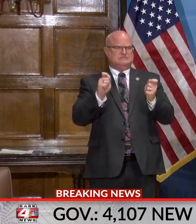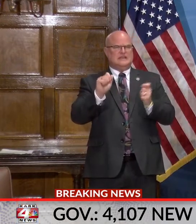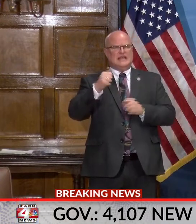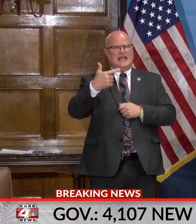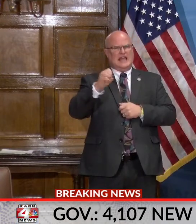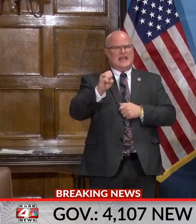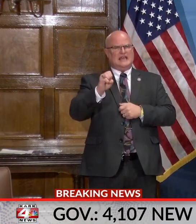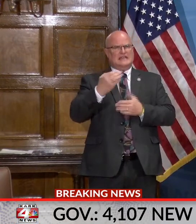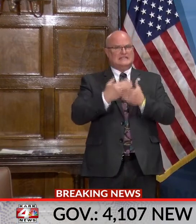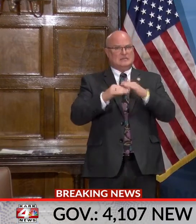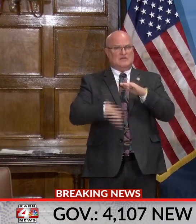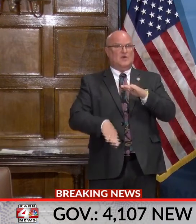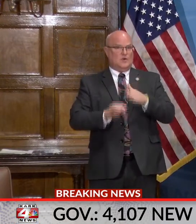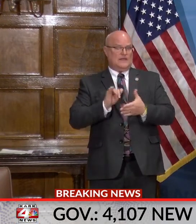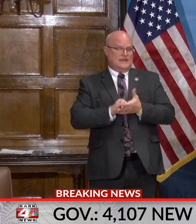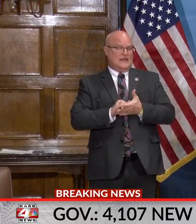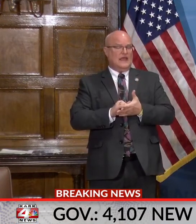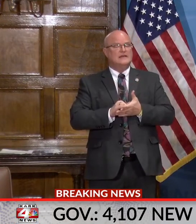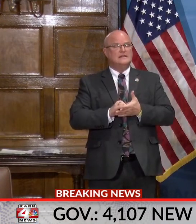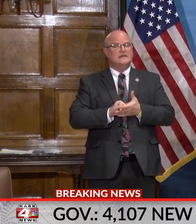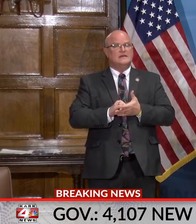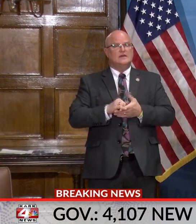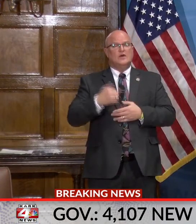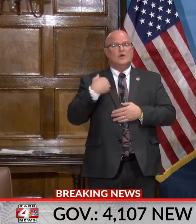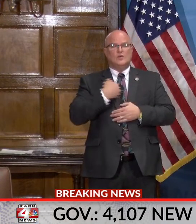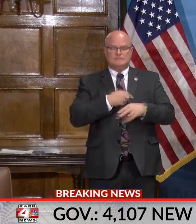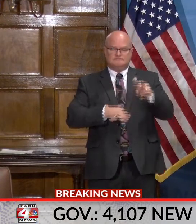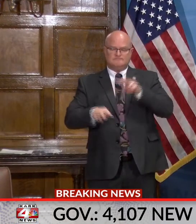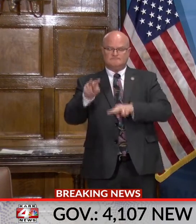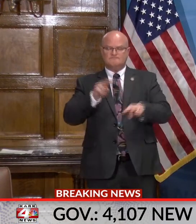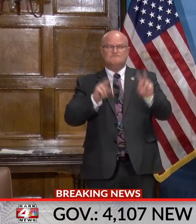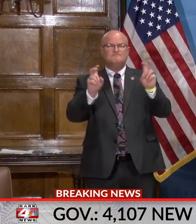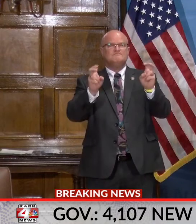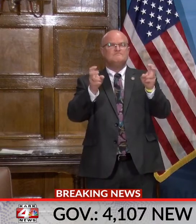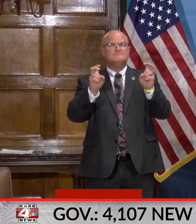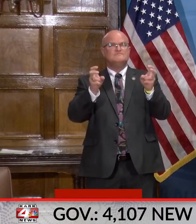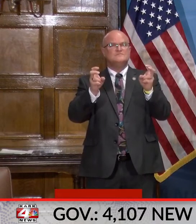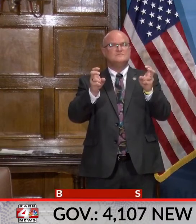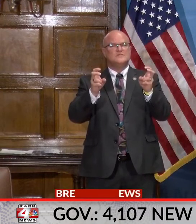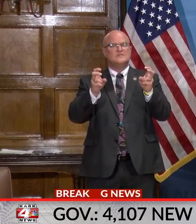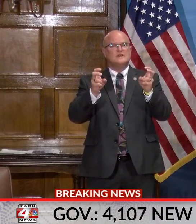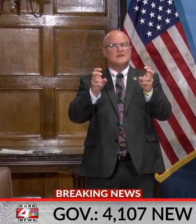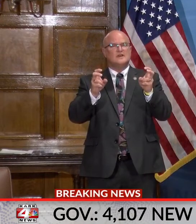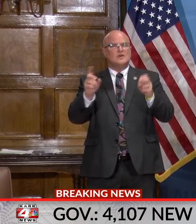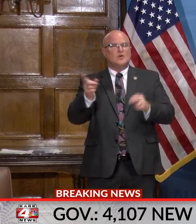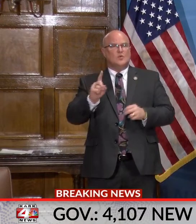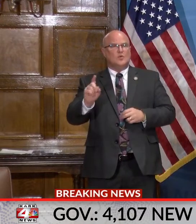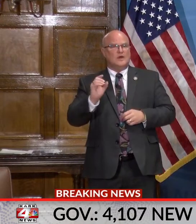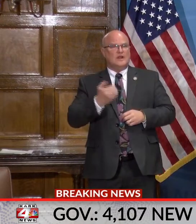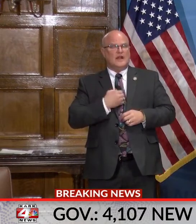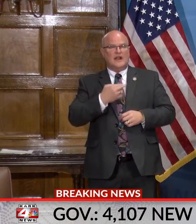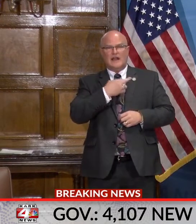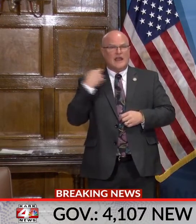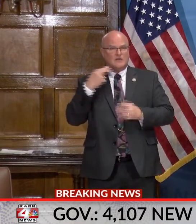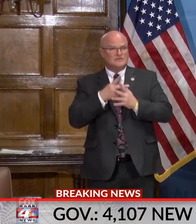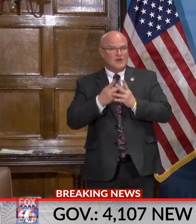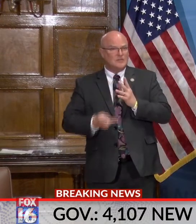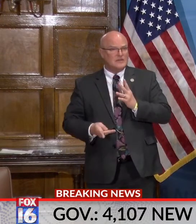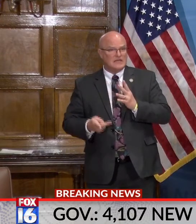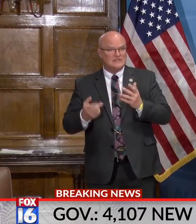even lower than that. We looked at it in terms of where our at-risk population is